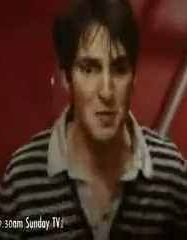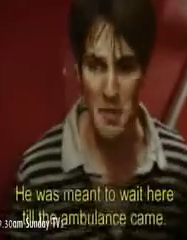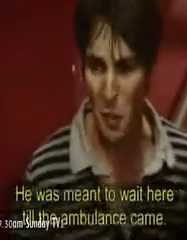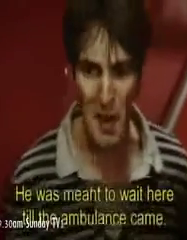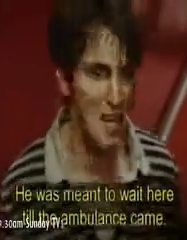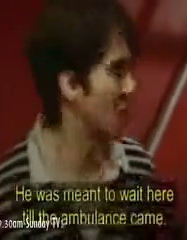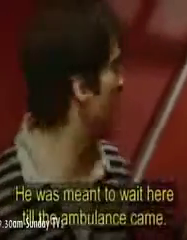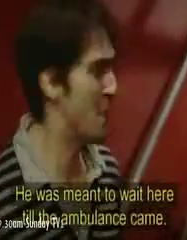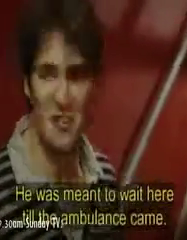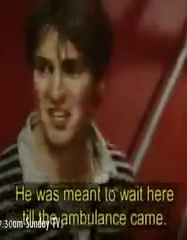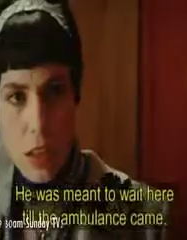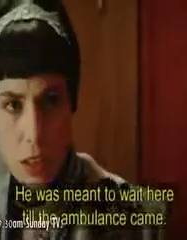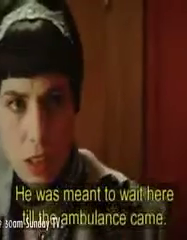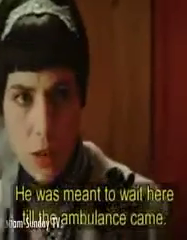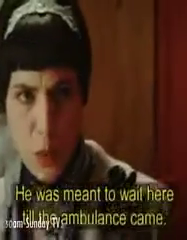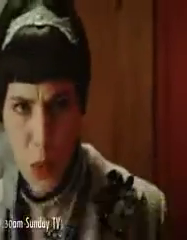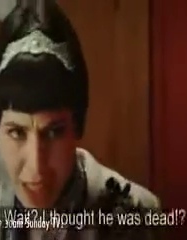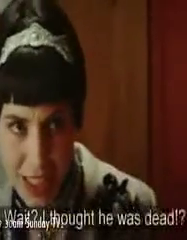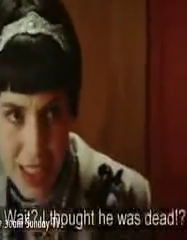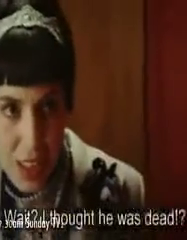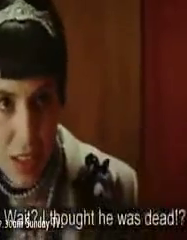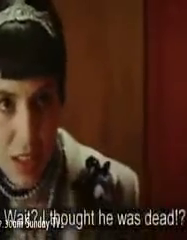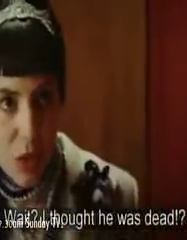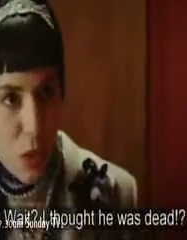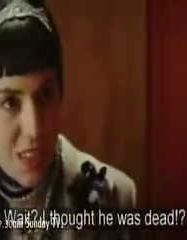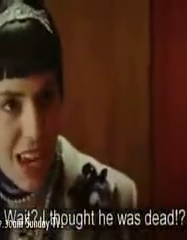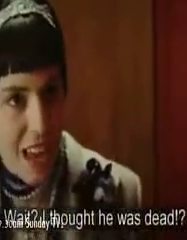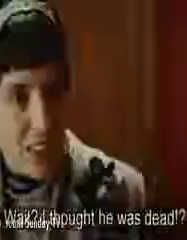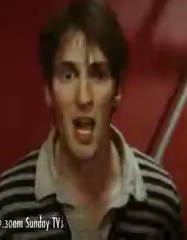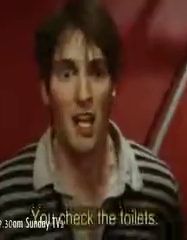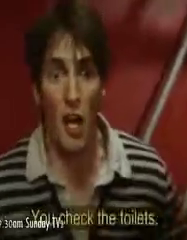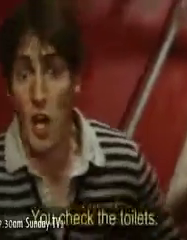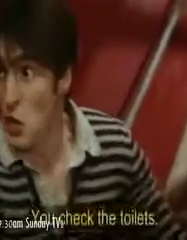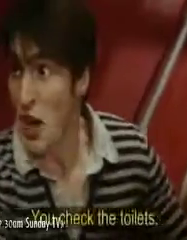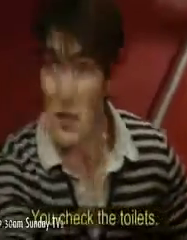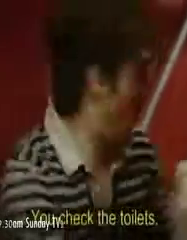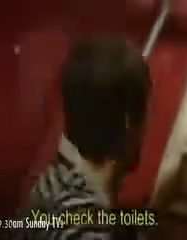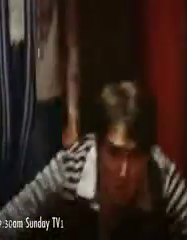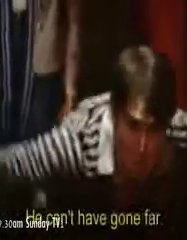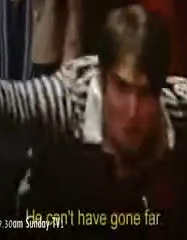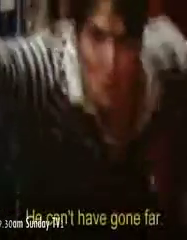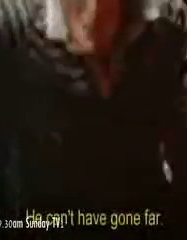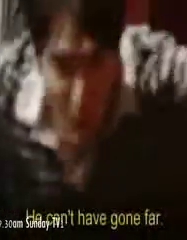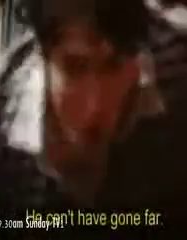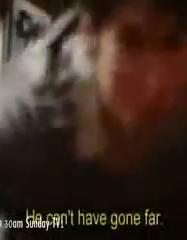I meant to wait here till the ambulance came. Wait? I thought he was dead. You take the toilet. He can't go